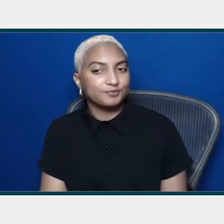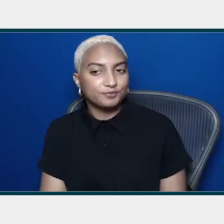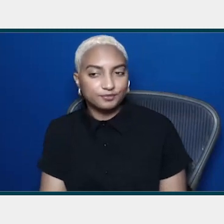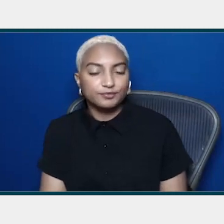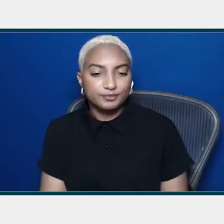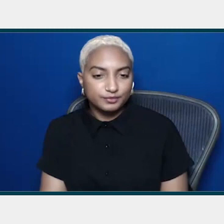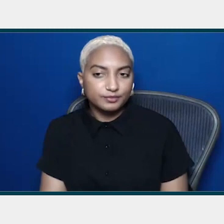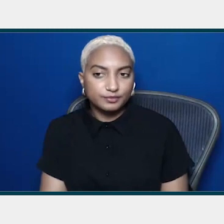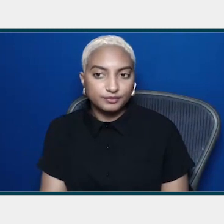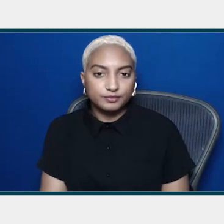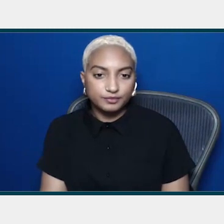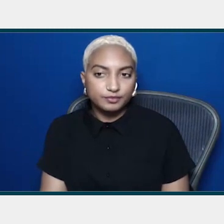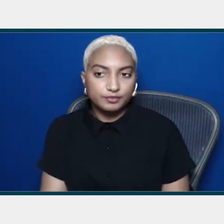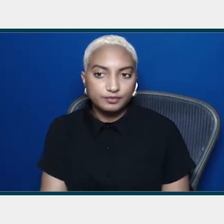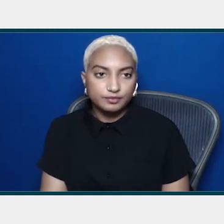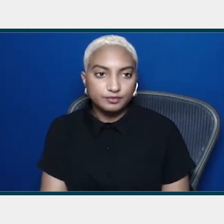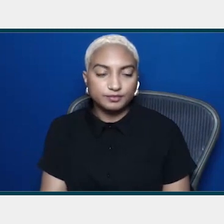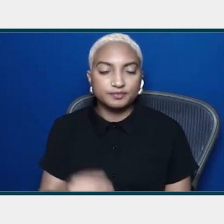This is Lindsey. Is it hard?